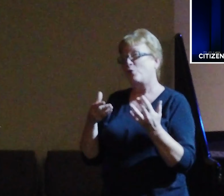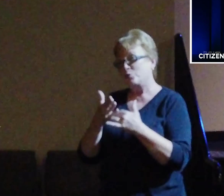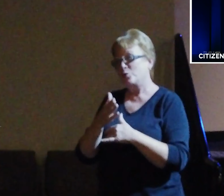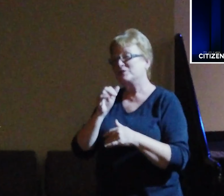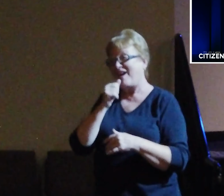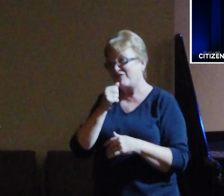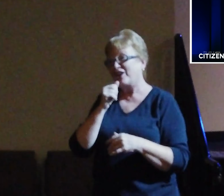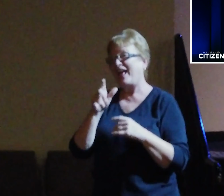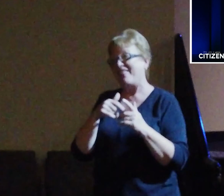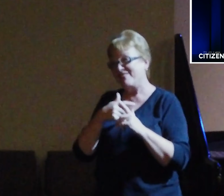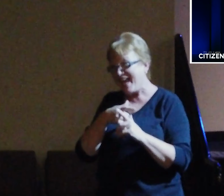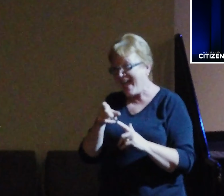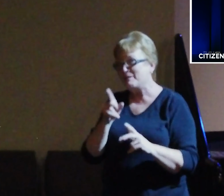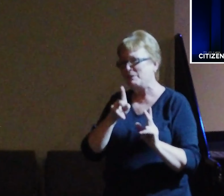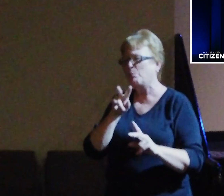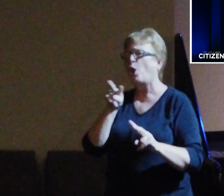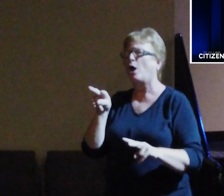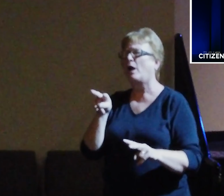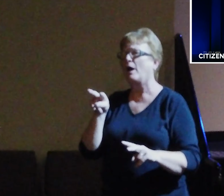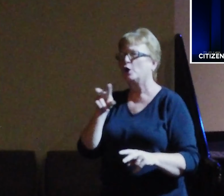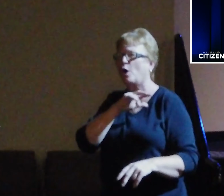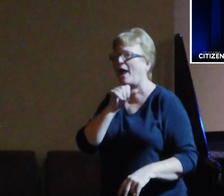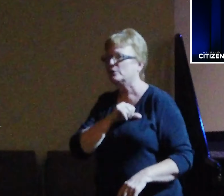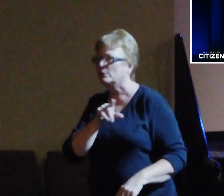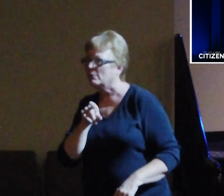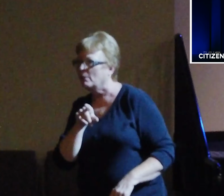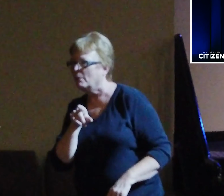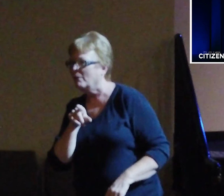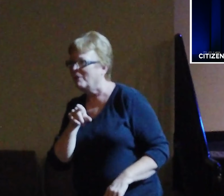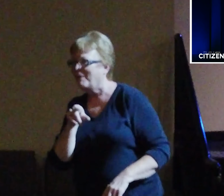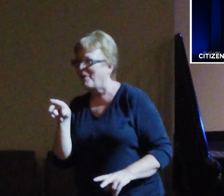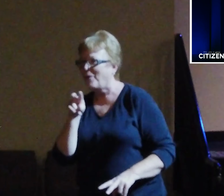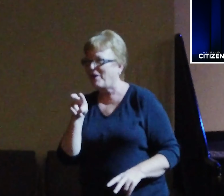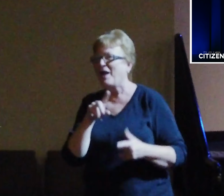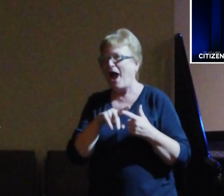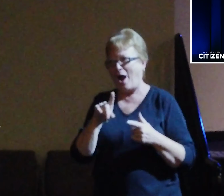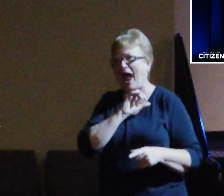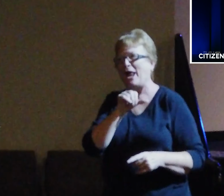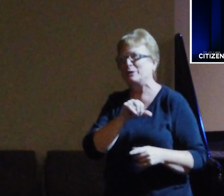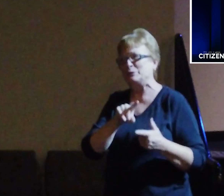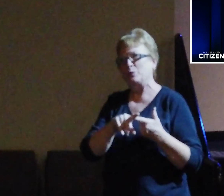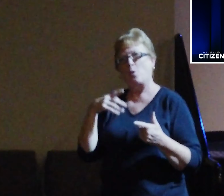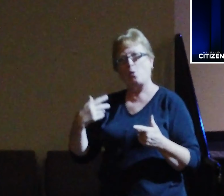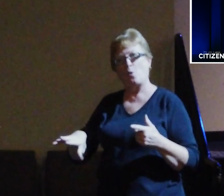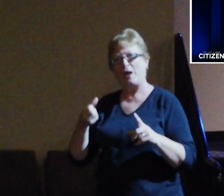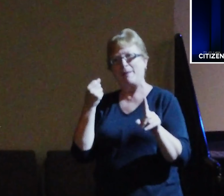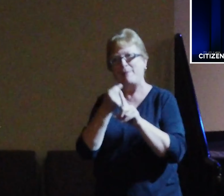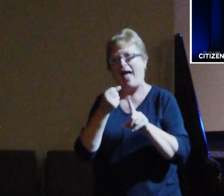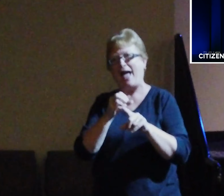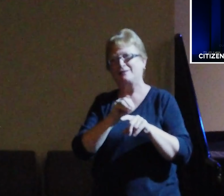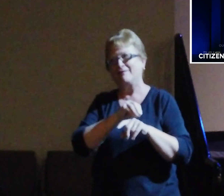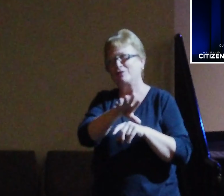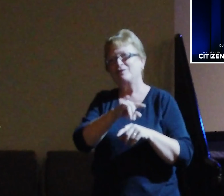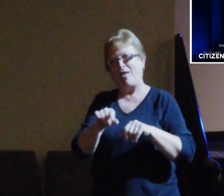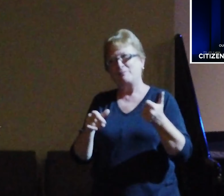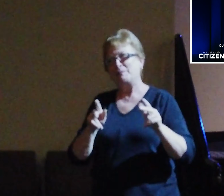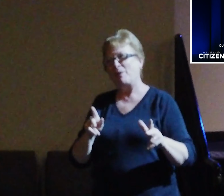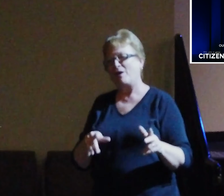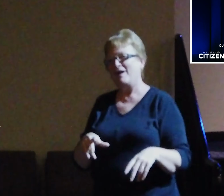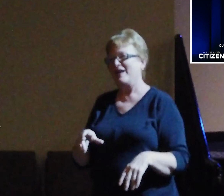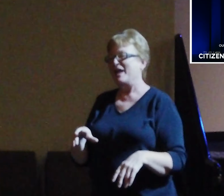we begin to know. Our attitude has a tremendous impact on our audience. Responding to